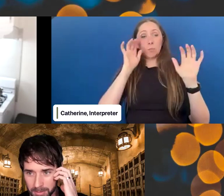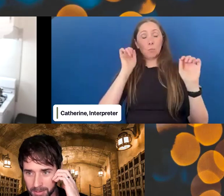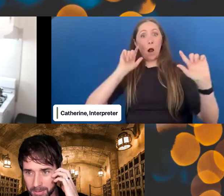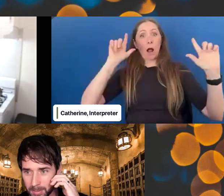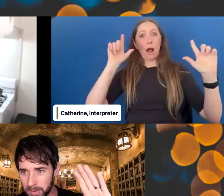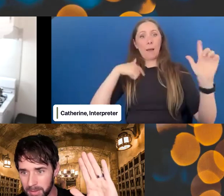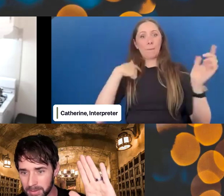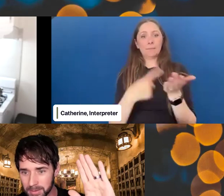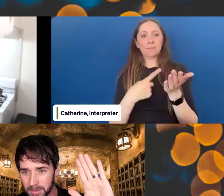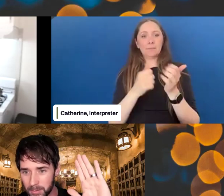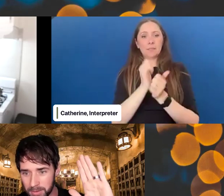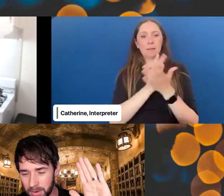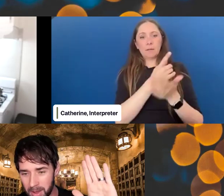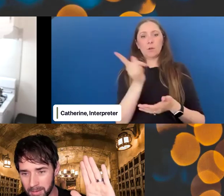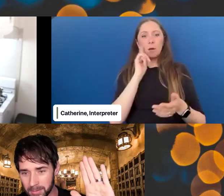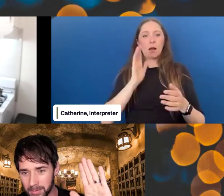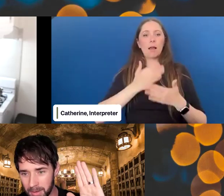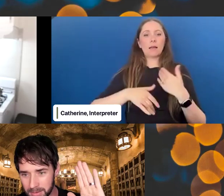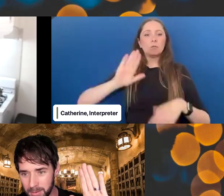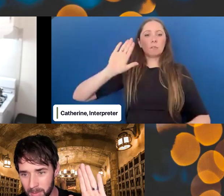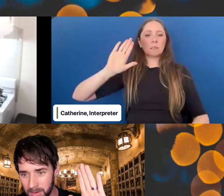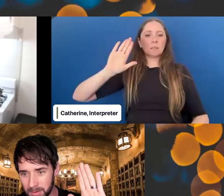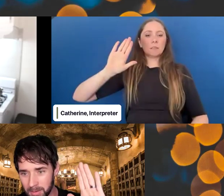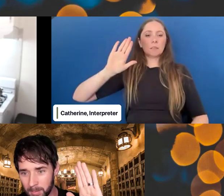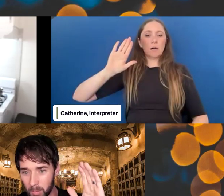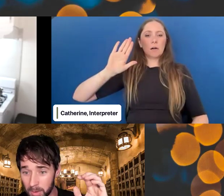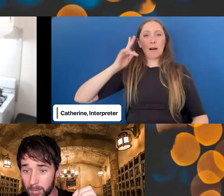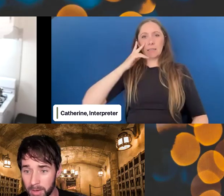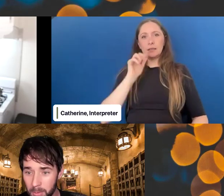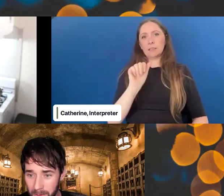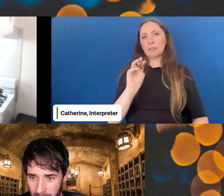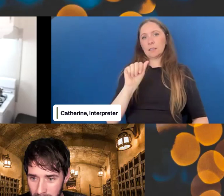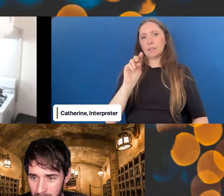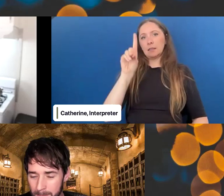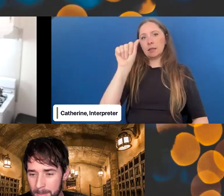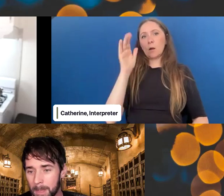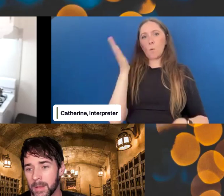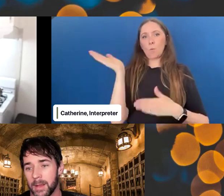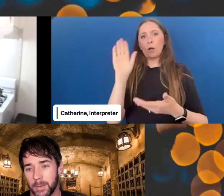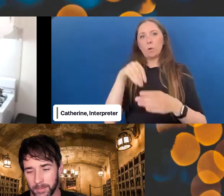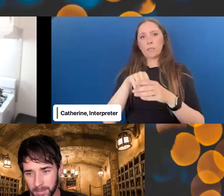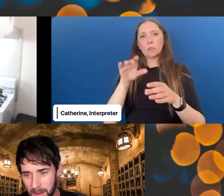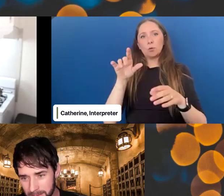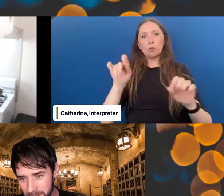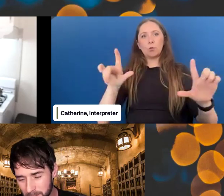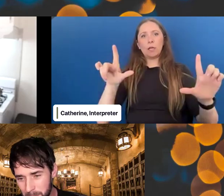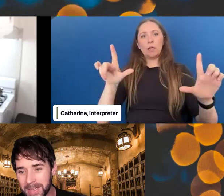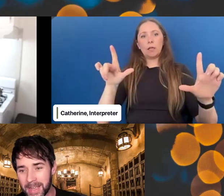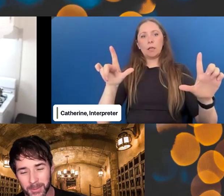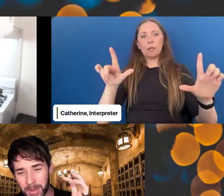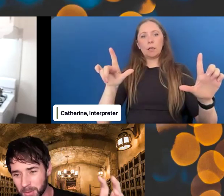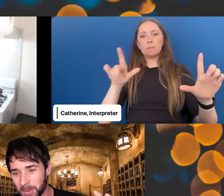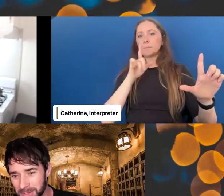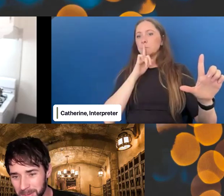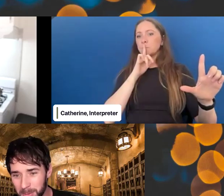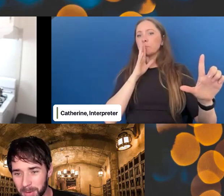about, please raise your hand. I see you, Amanda. We're gonna bring you in, not to speak yet